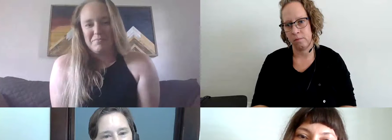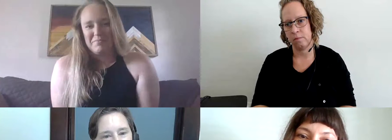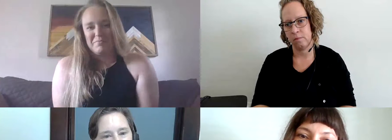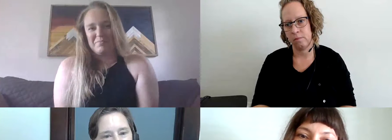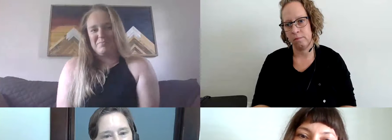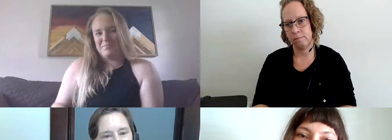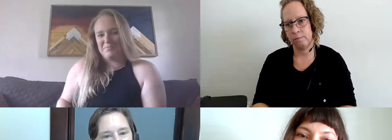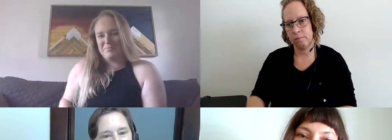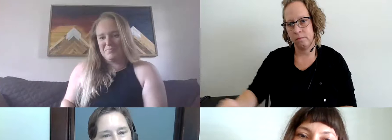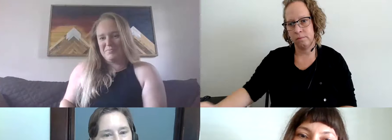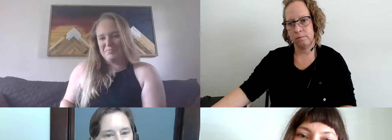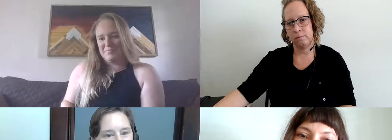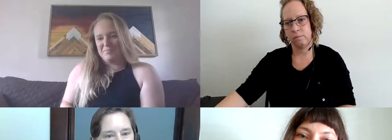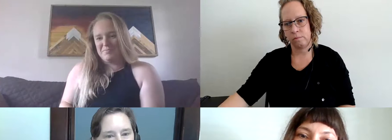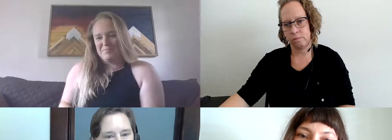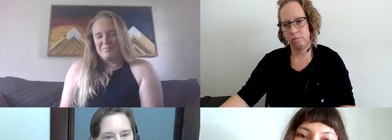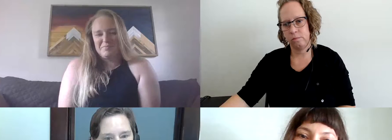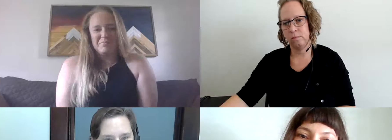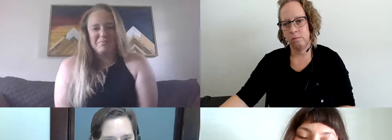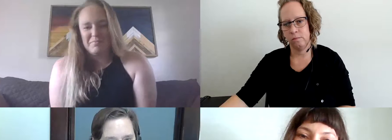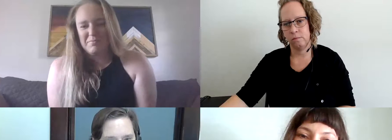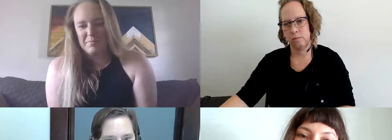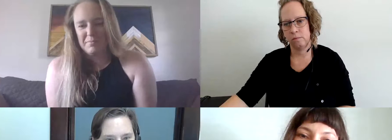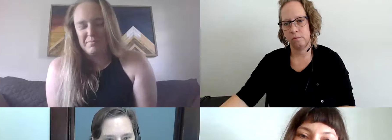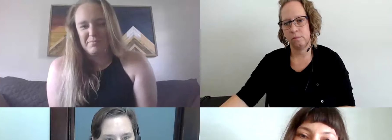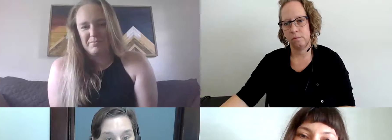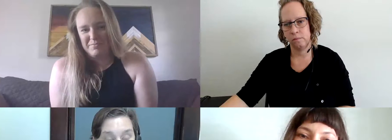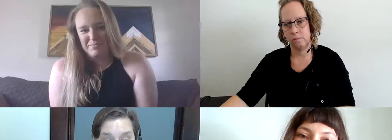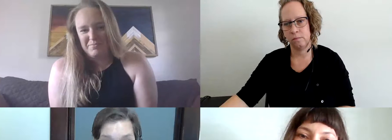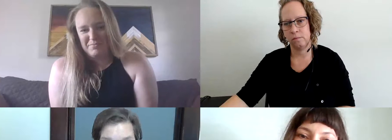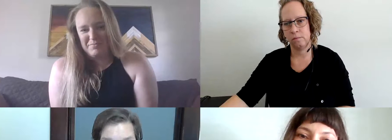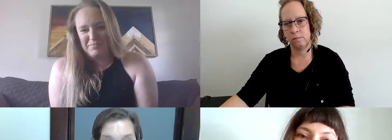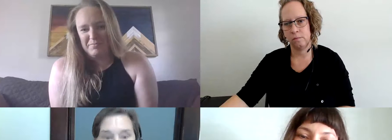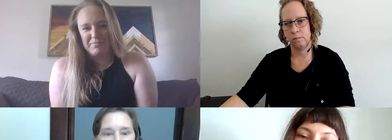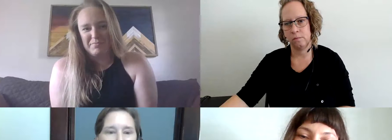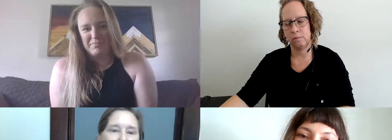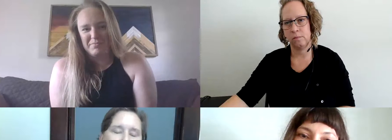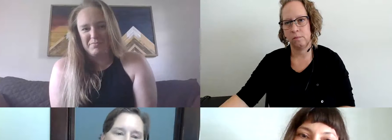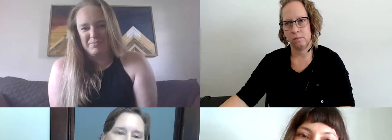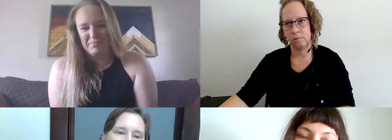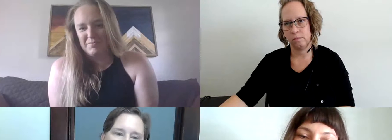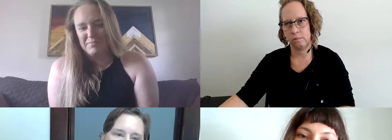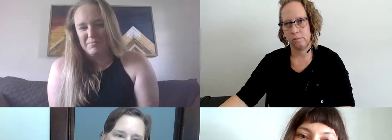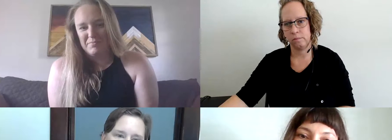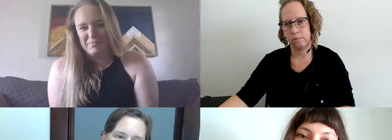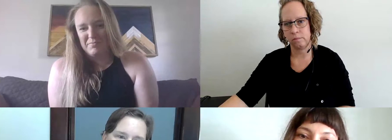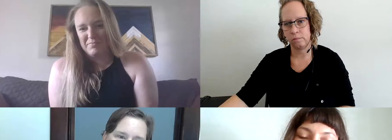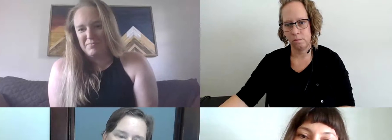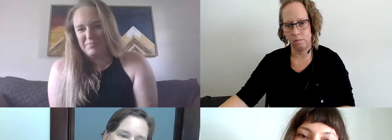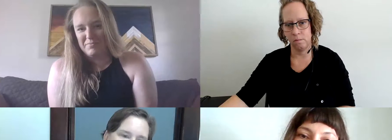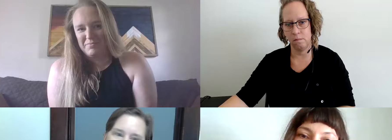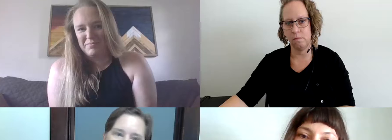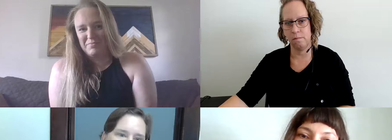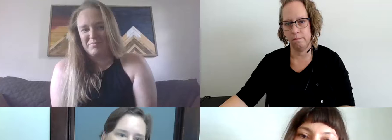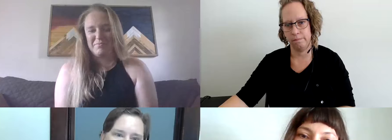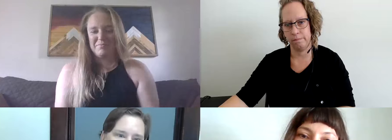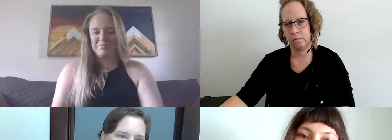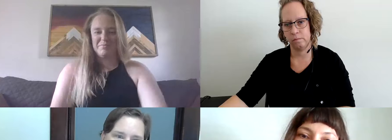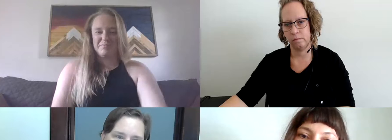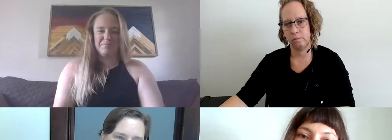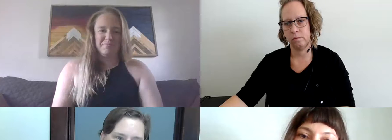Let me tell you a little bit about my experience. I identify as deaf. My family all can hear, so I've